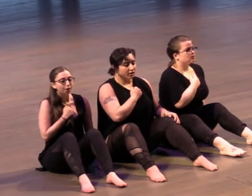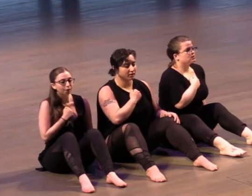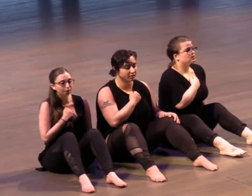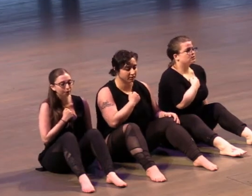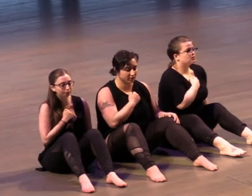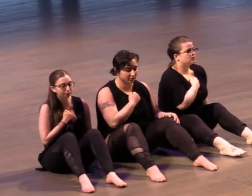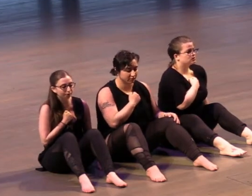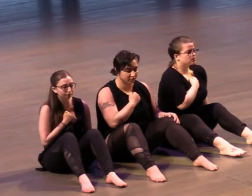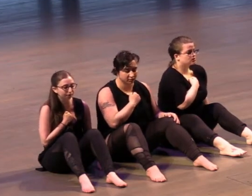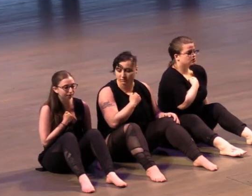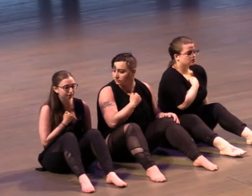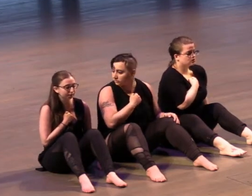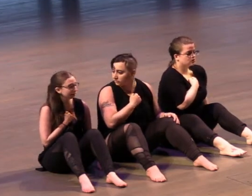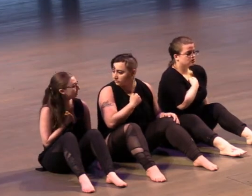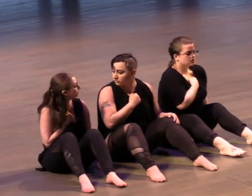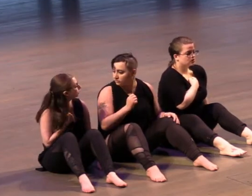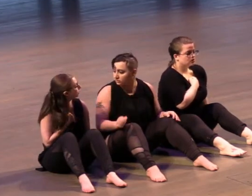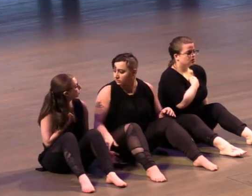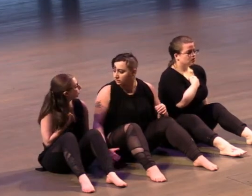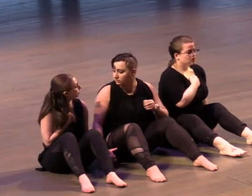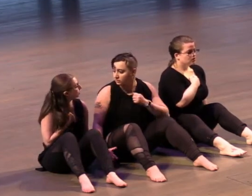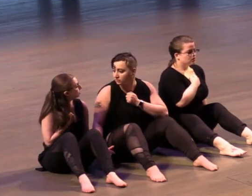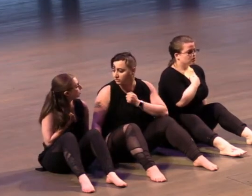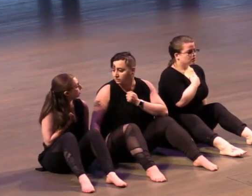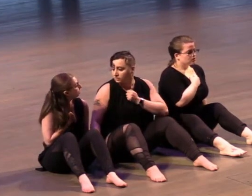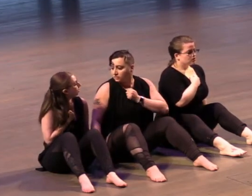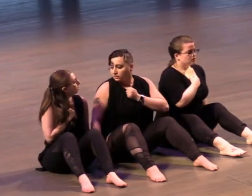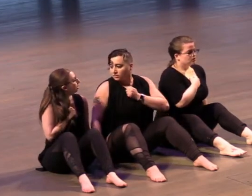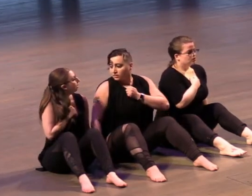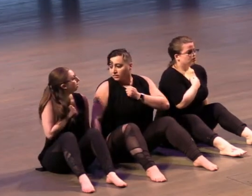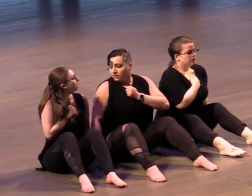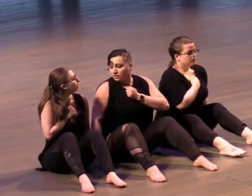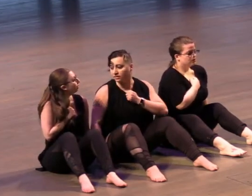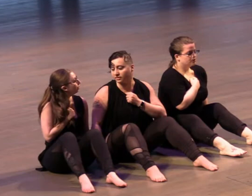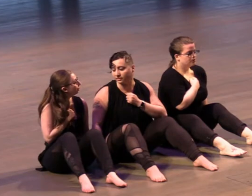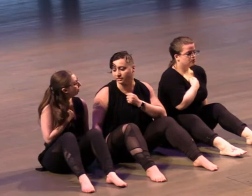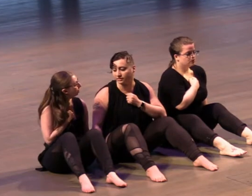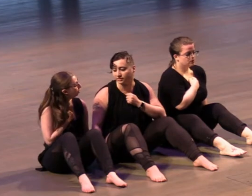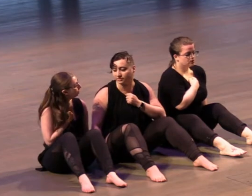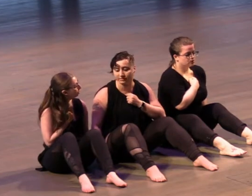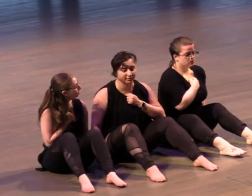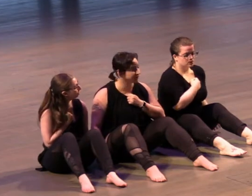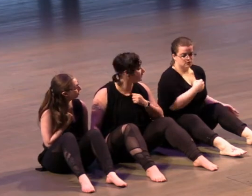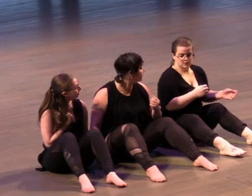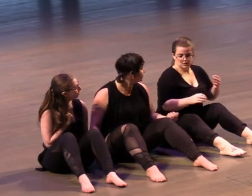visible breaths in and out.